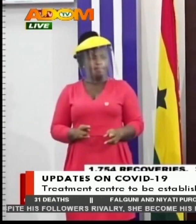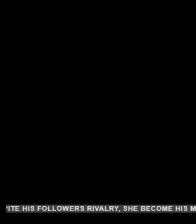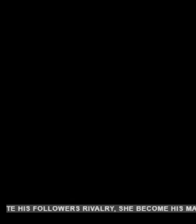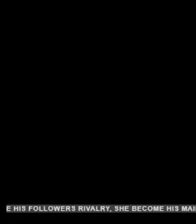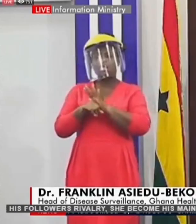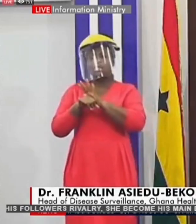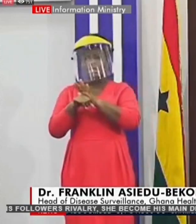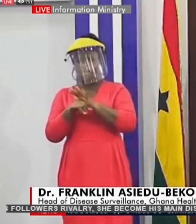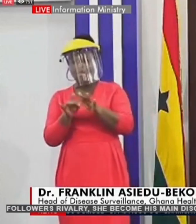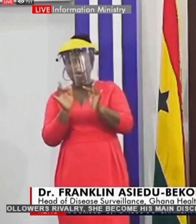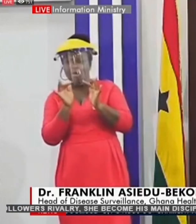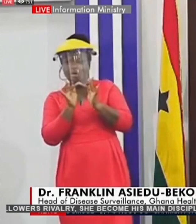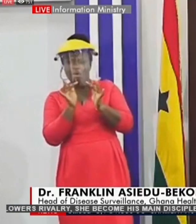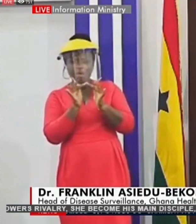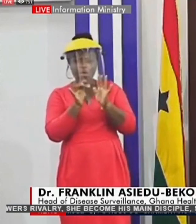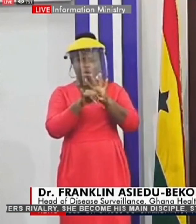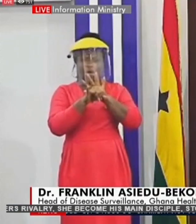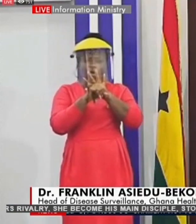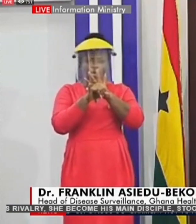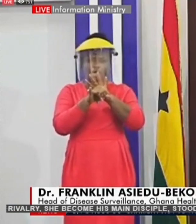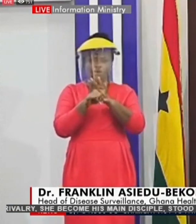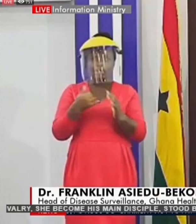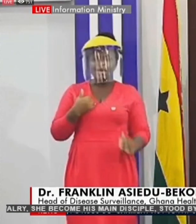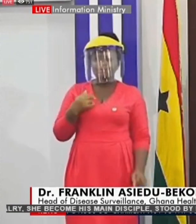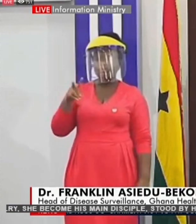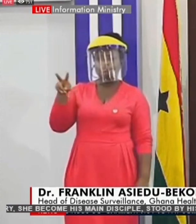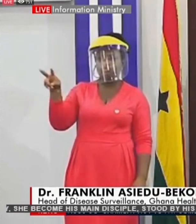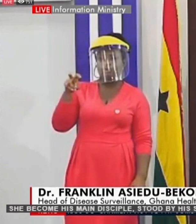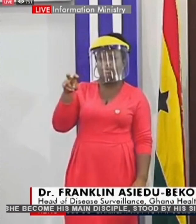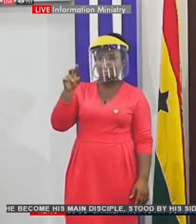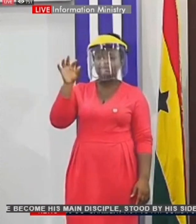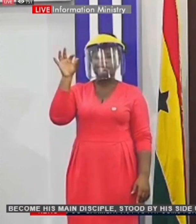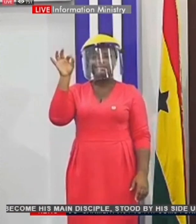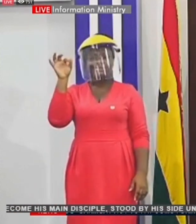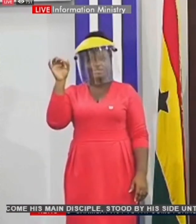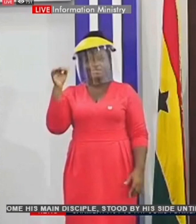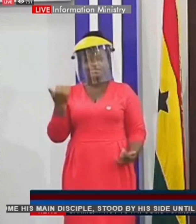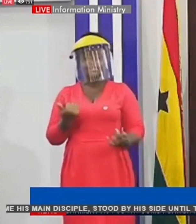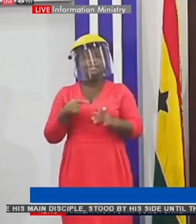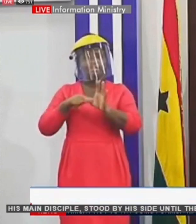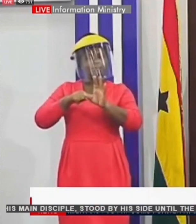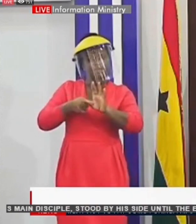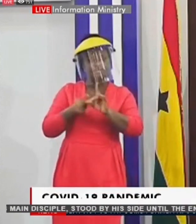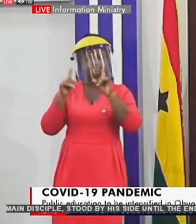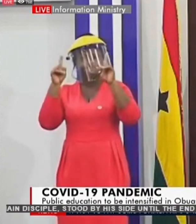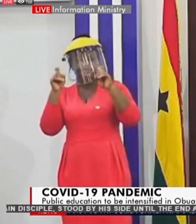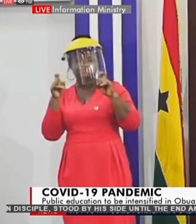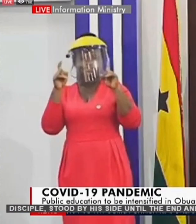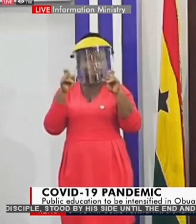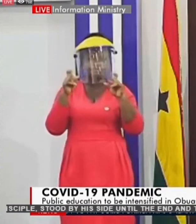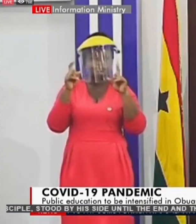has a population. And then at that time, they had 219 contacts. There was initial tests that were